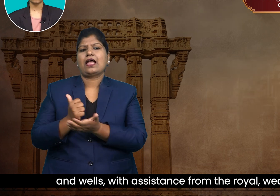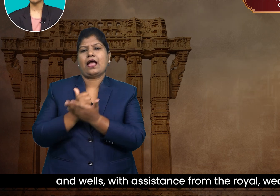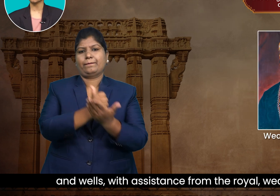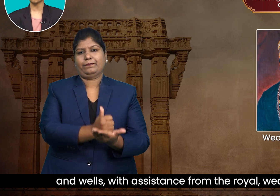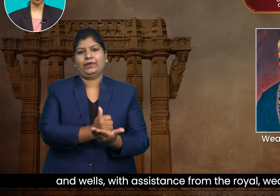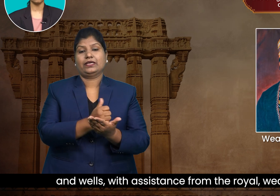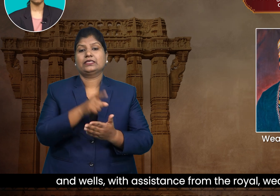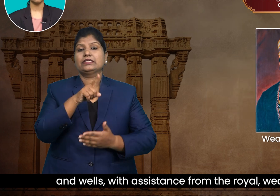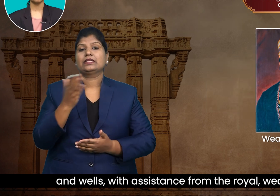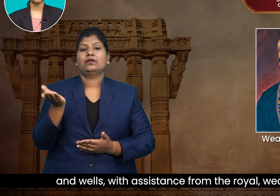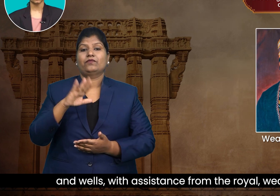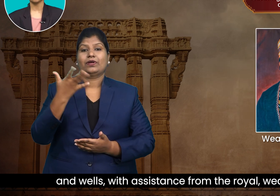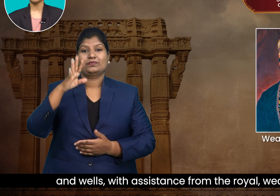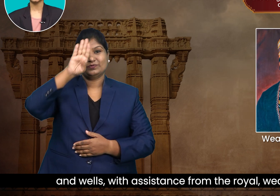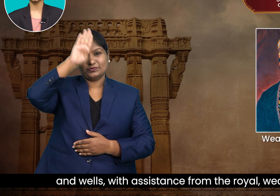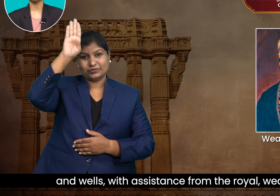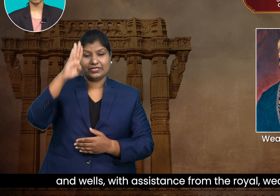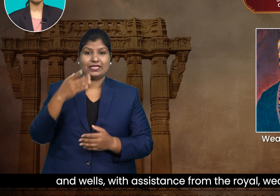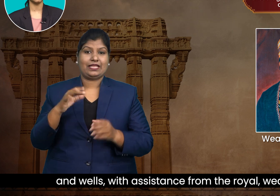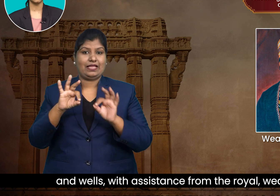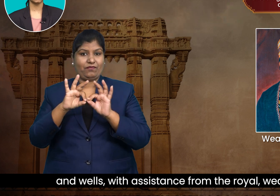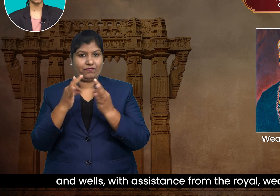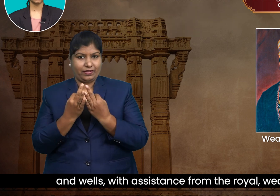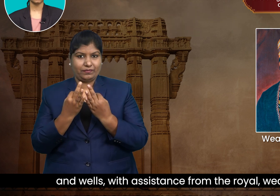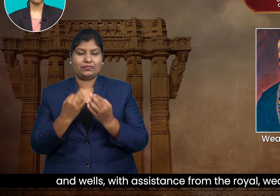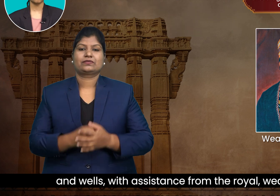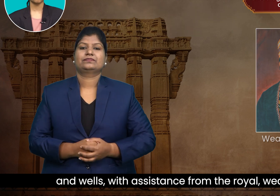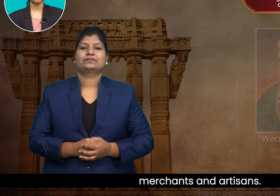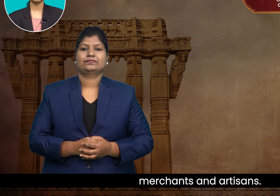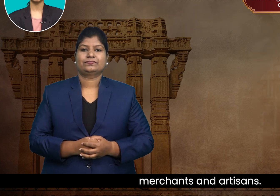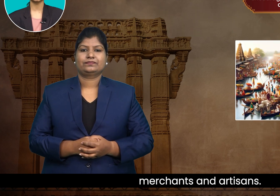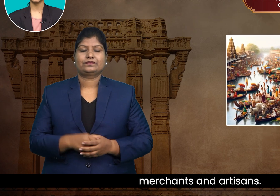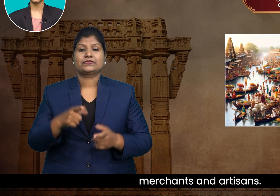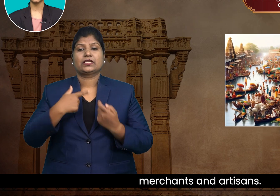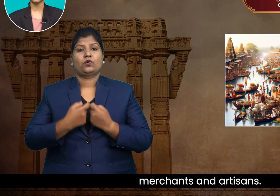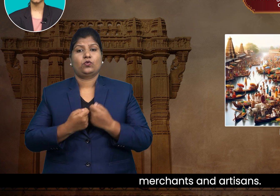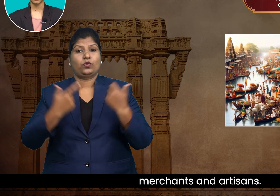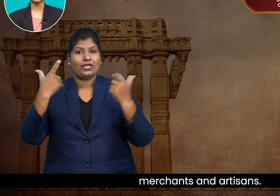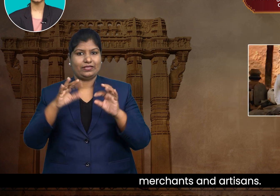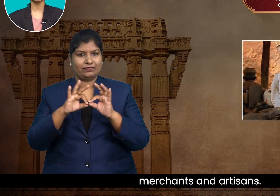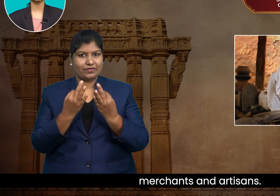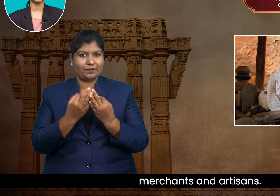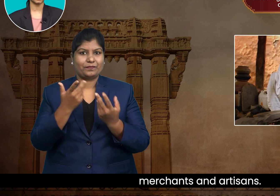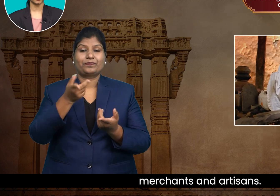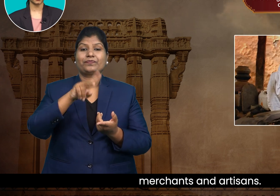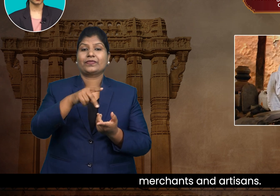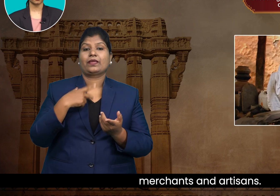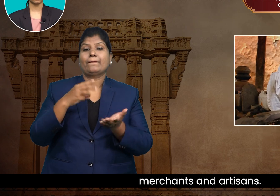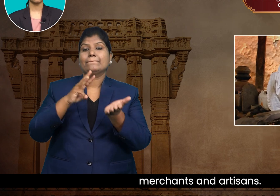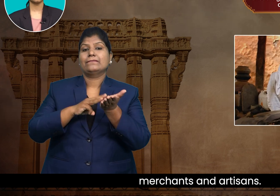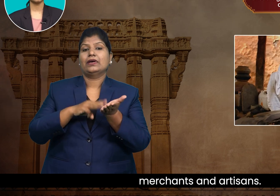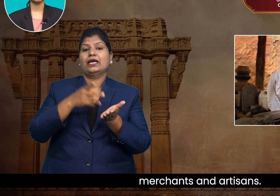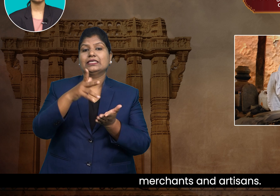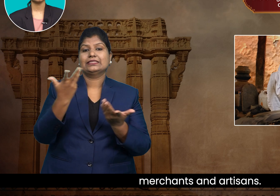assistance from the royal, wealthy families, merchants, and